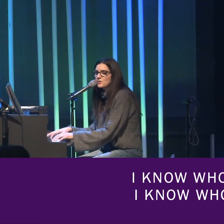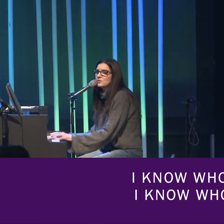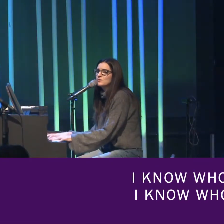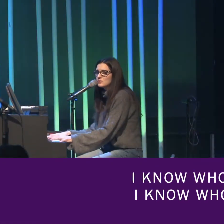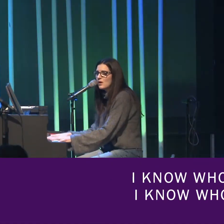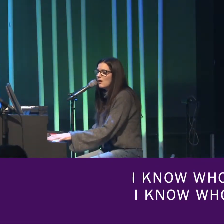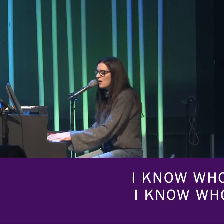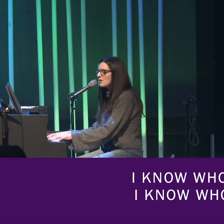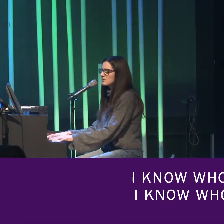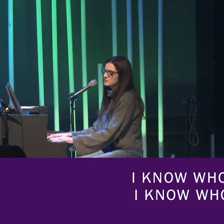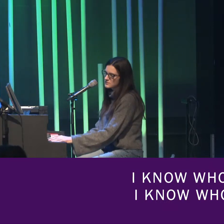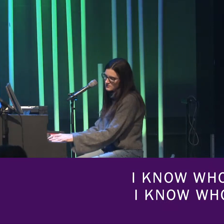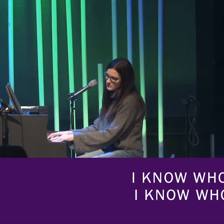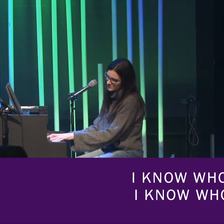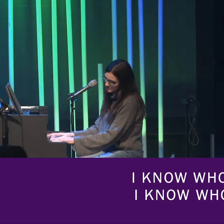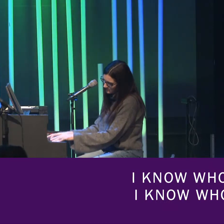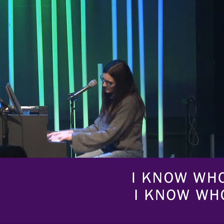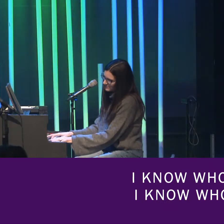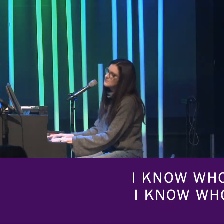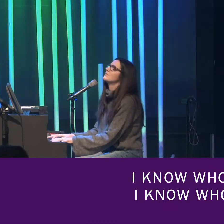I know who holds.